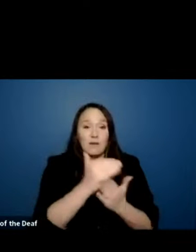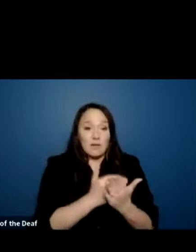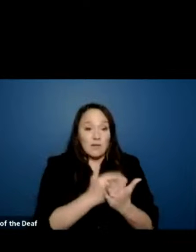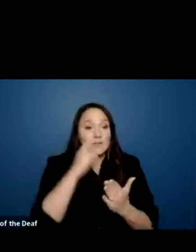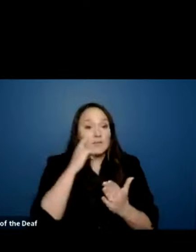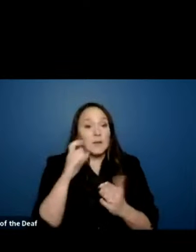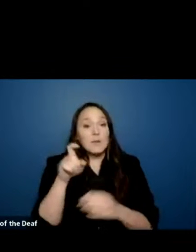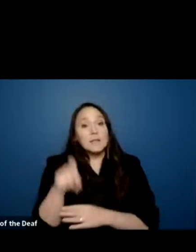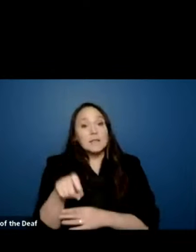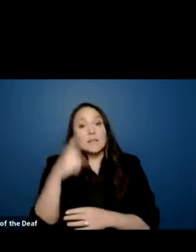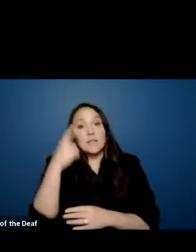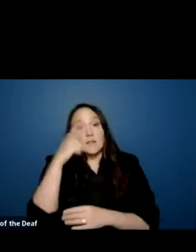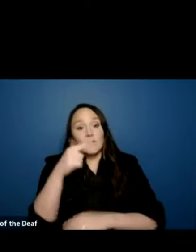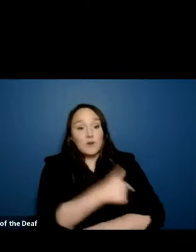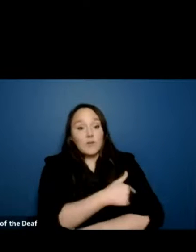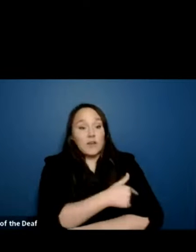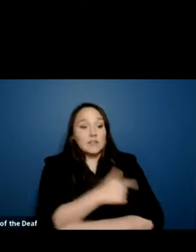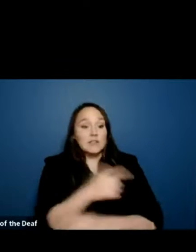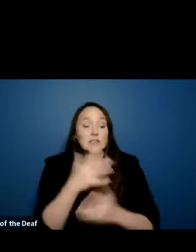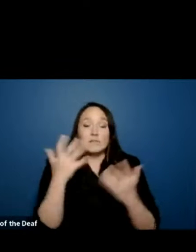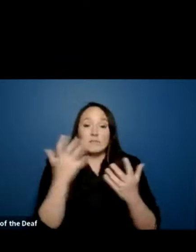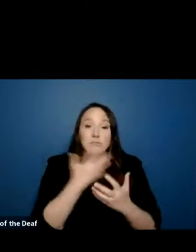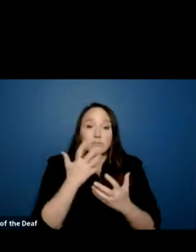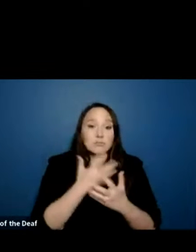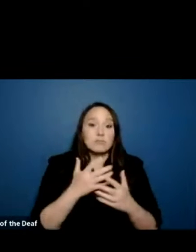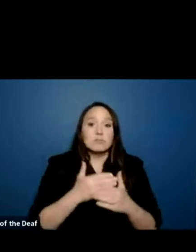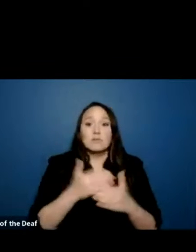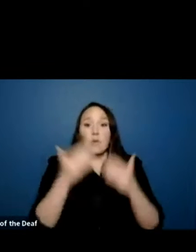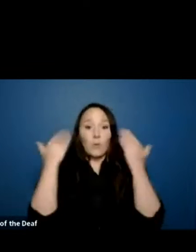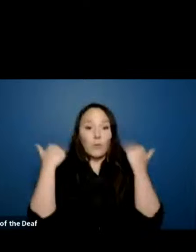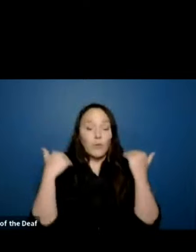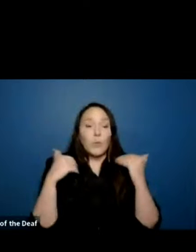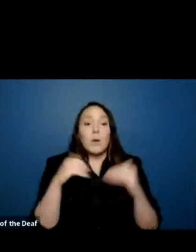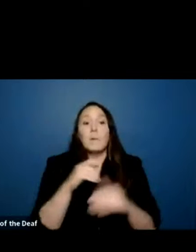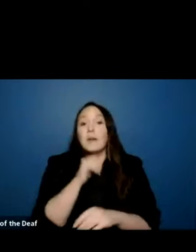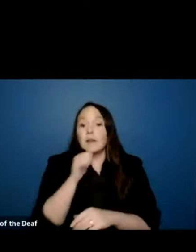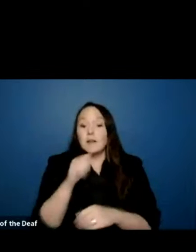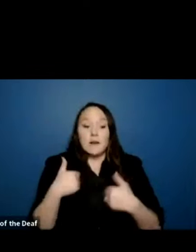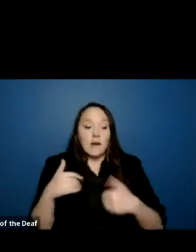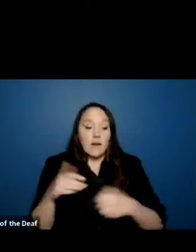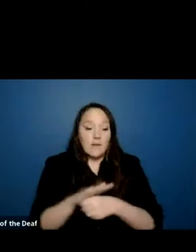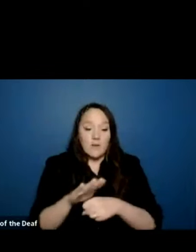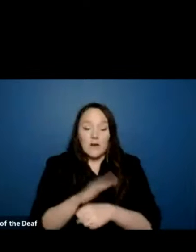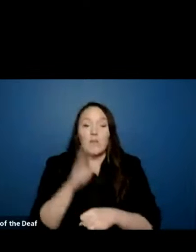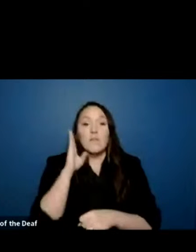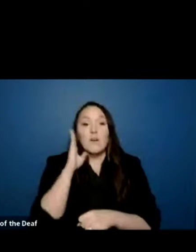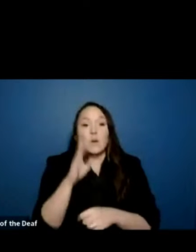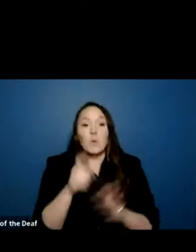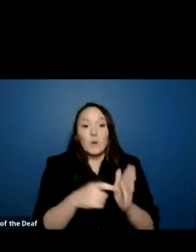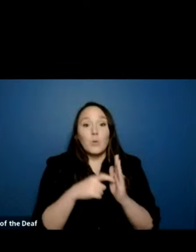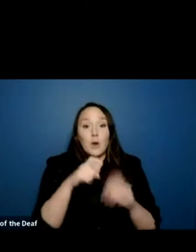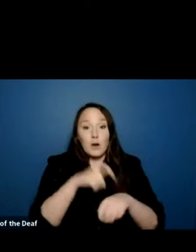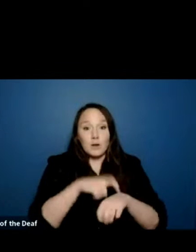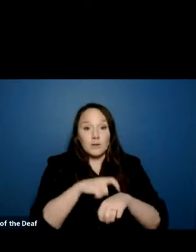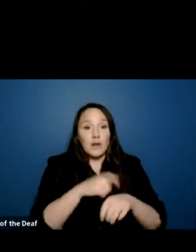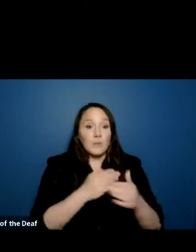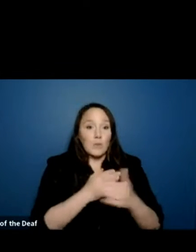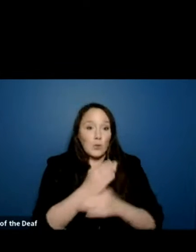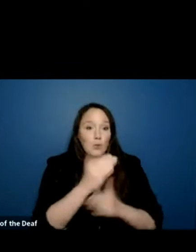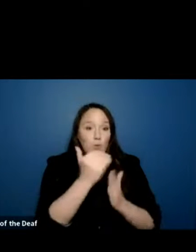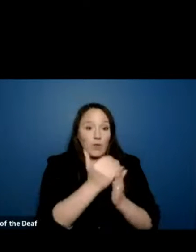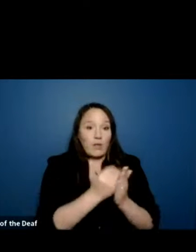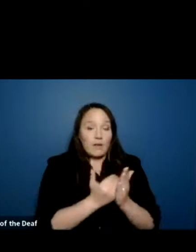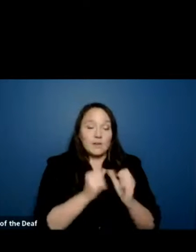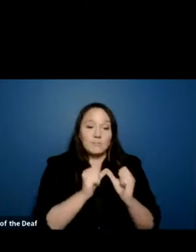vaccine continues to greatly outpace the supply, it will take time to work through this list, so we continue to ask for